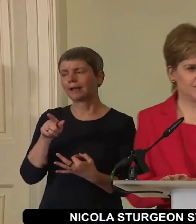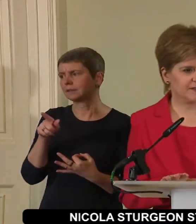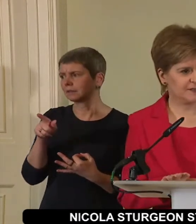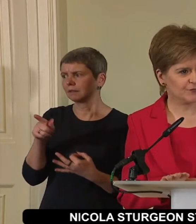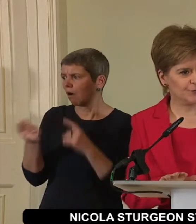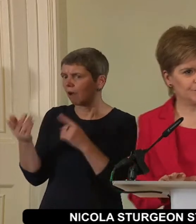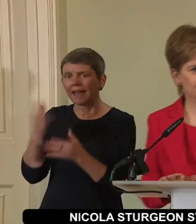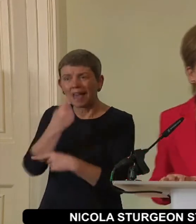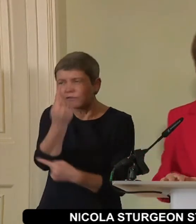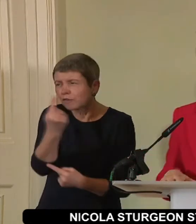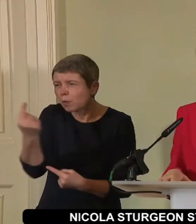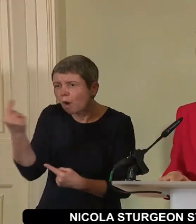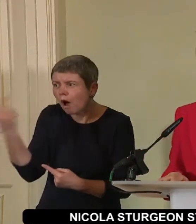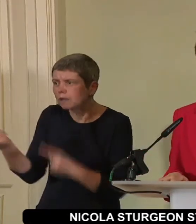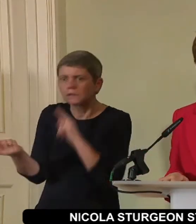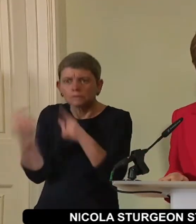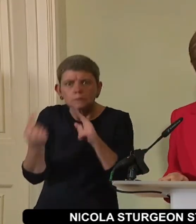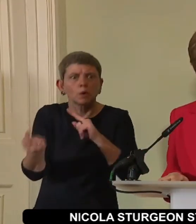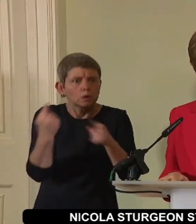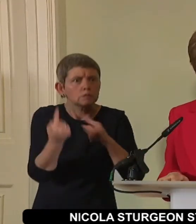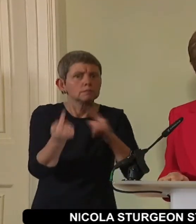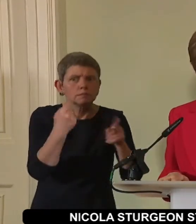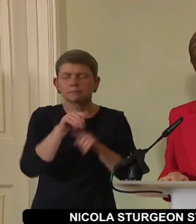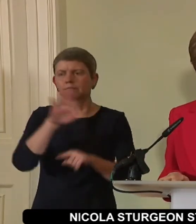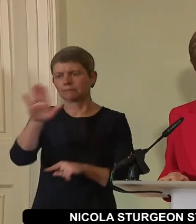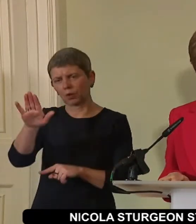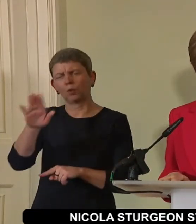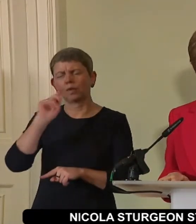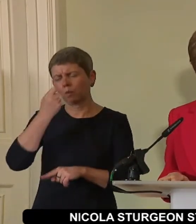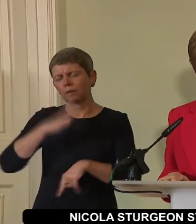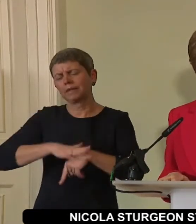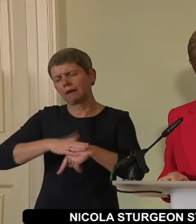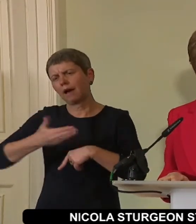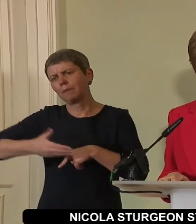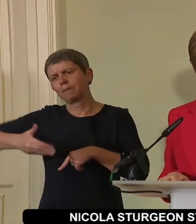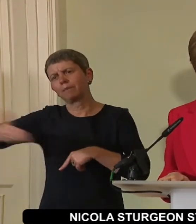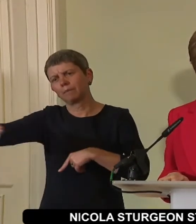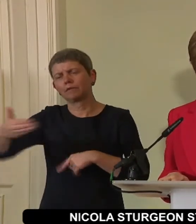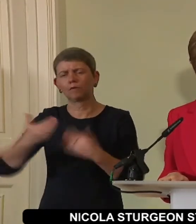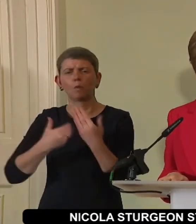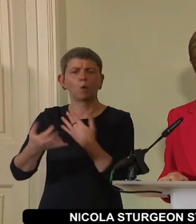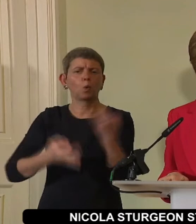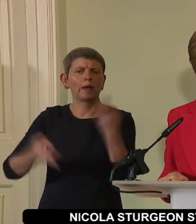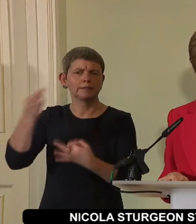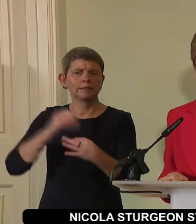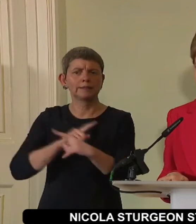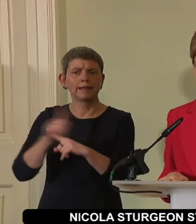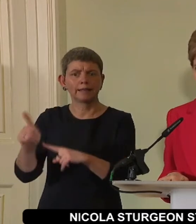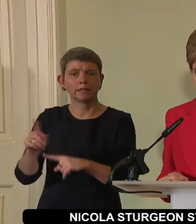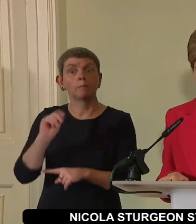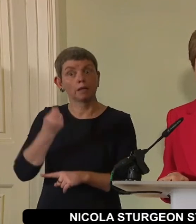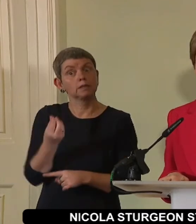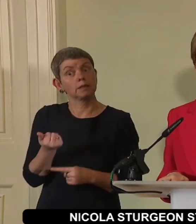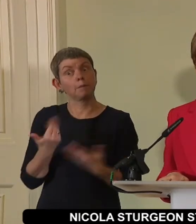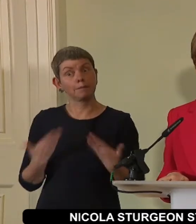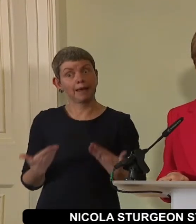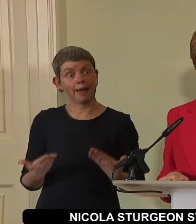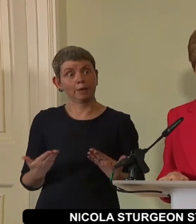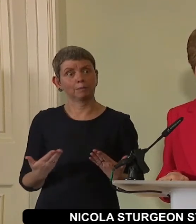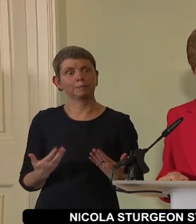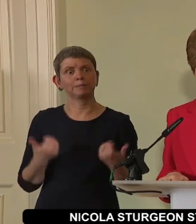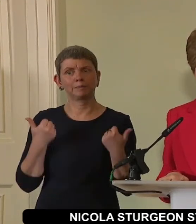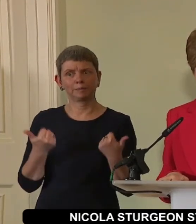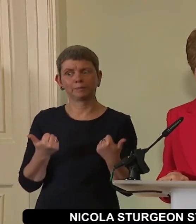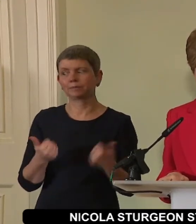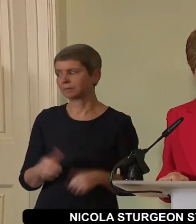every journalist in the room. There will be time over the next few weeks, I'm sure, for you all to ask me questions, but I'll take a few questions for